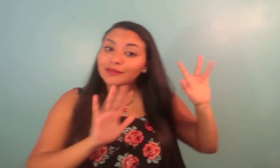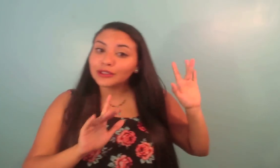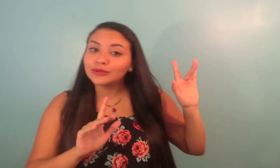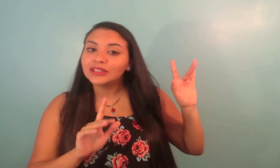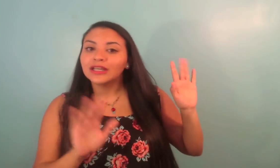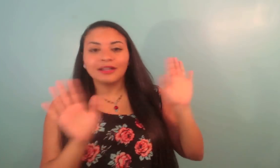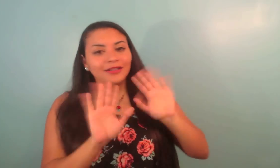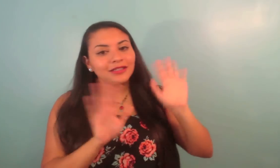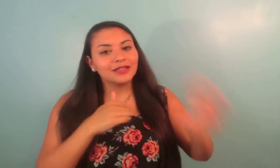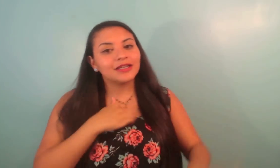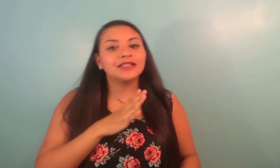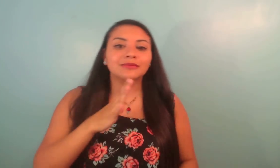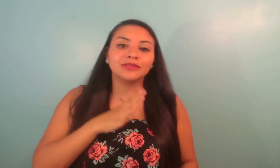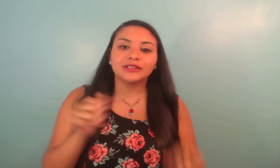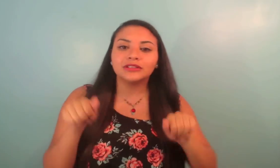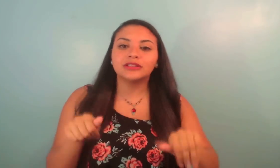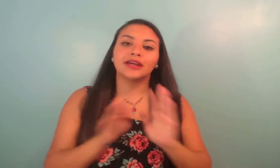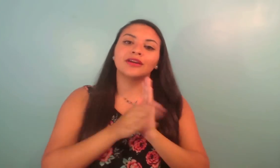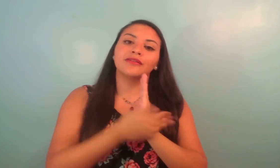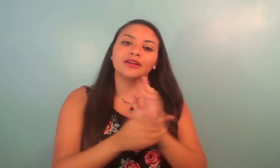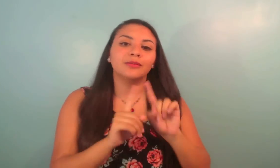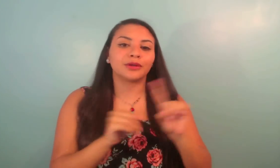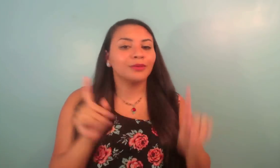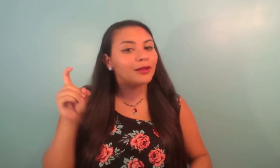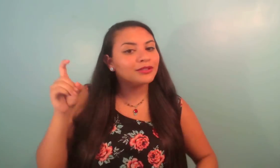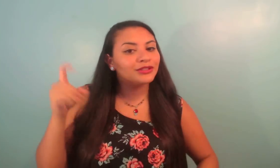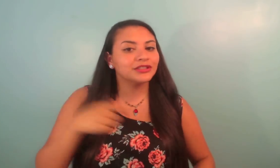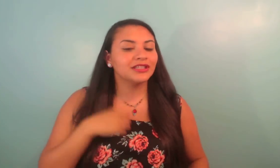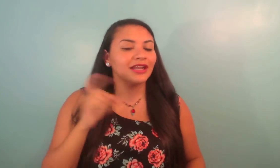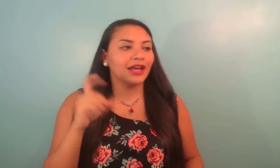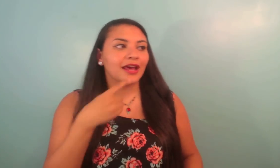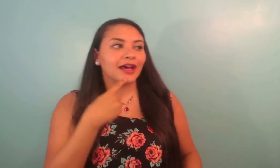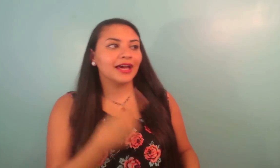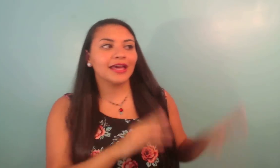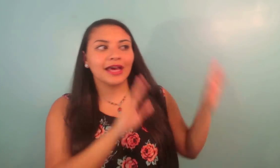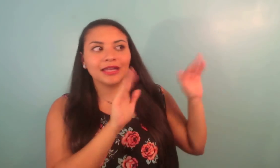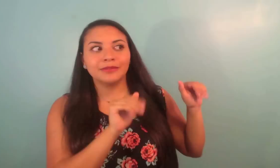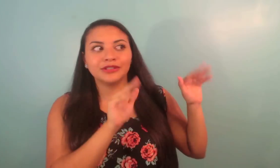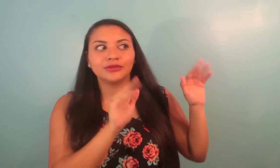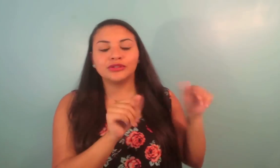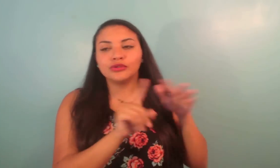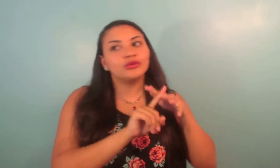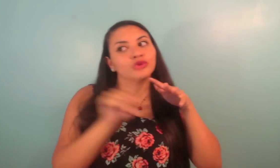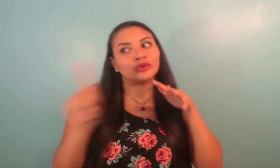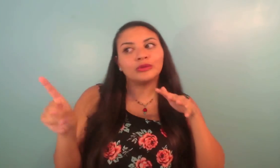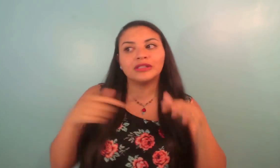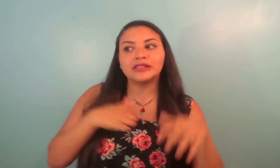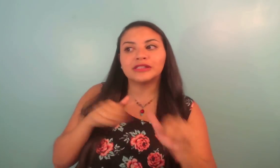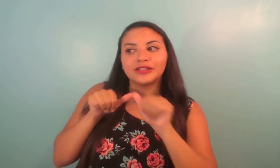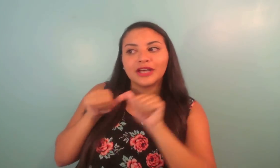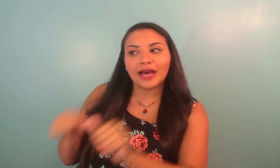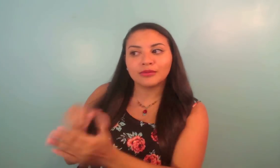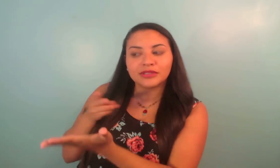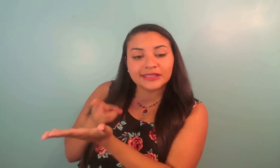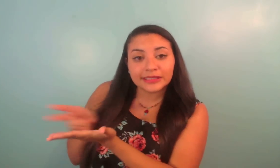alone. Nah, honey, I'm good. I could have another, but I probably should not. I gotta bid you adieu to another. I will stay